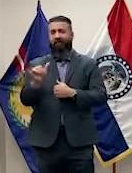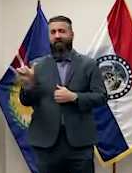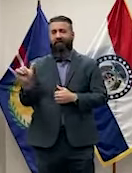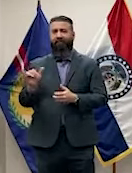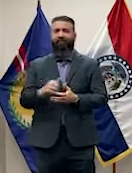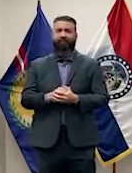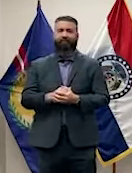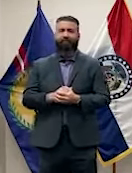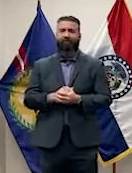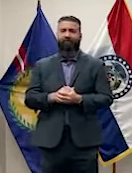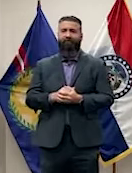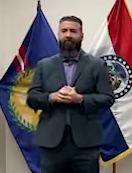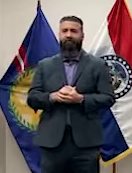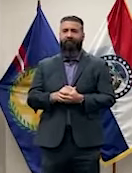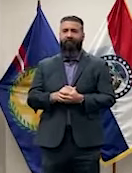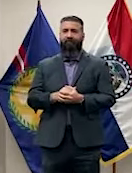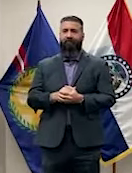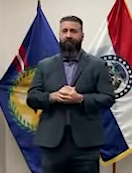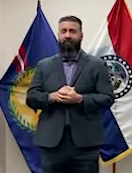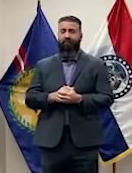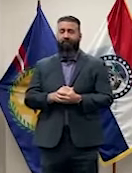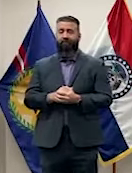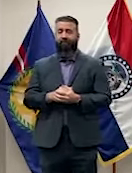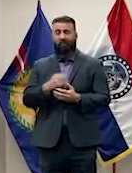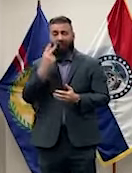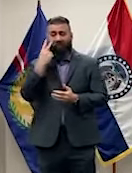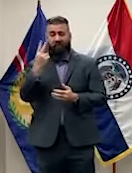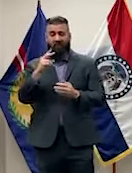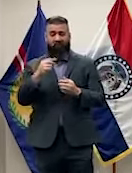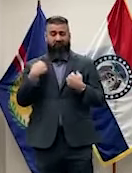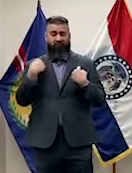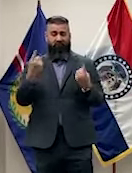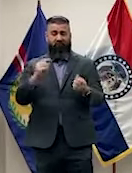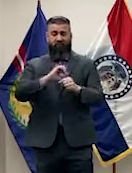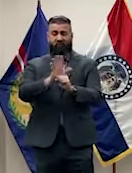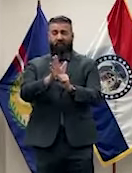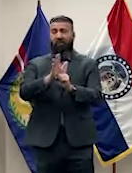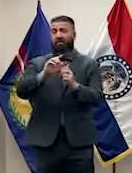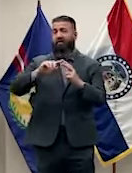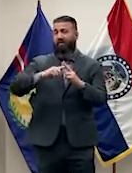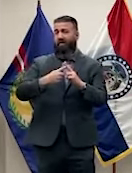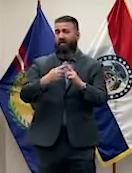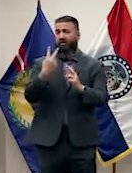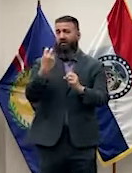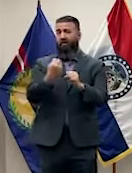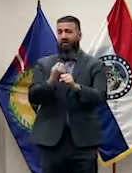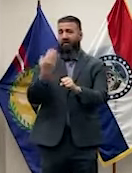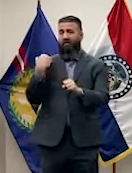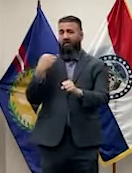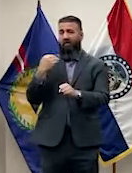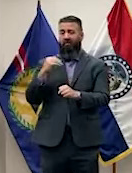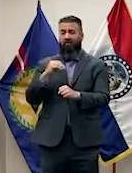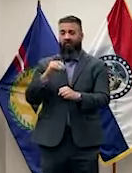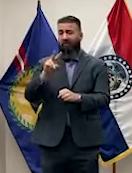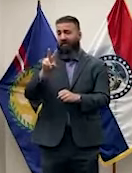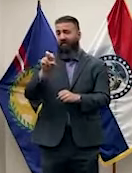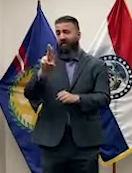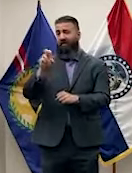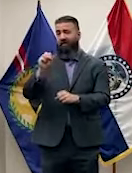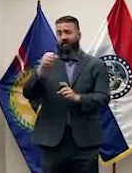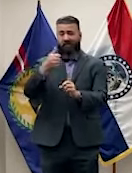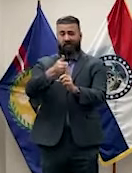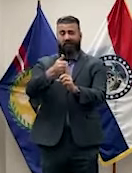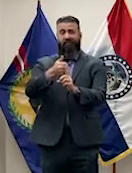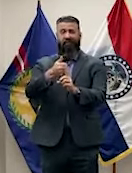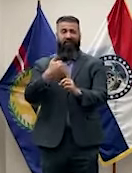As we have seen in this pandemic, and when it began 2 years ago, the virus has a mind of its own, and it's hard to predict the impact of